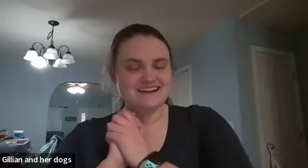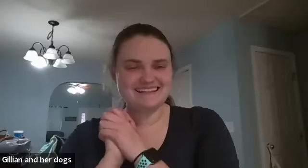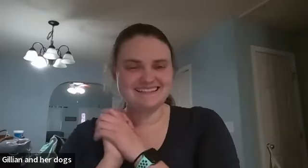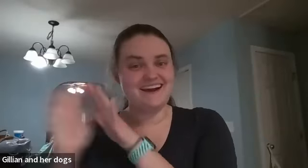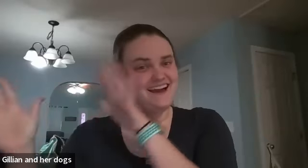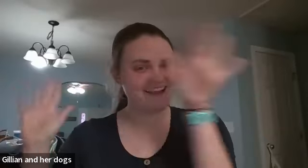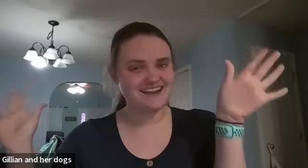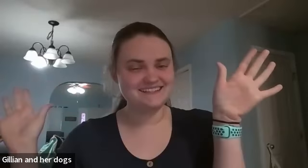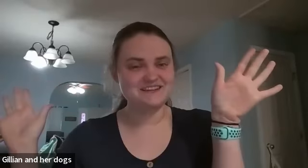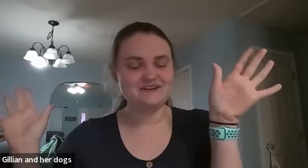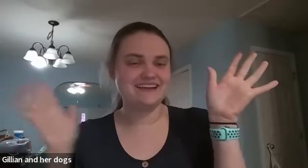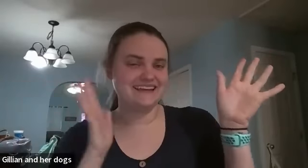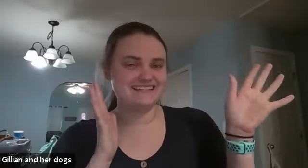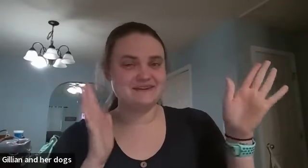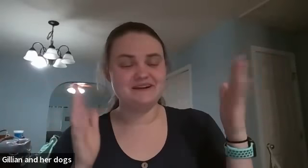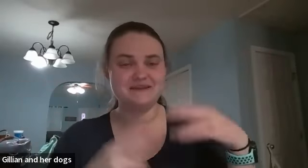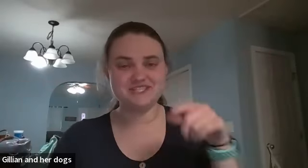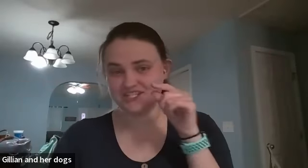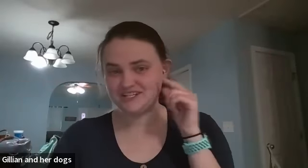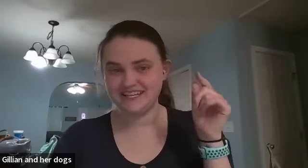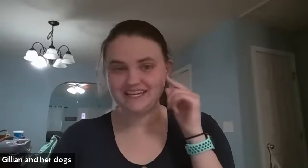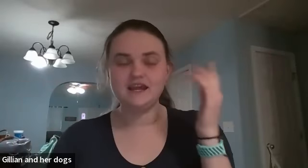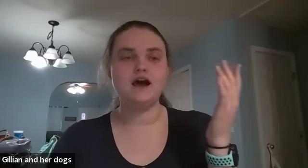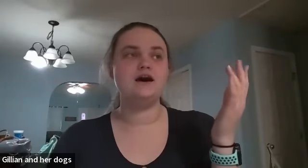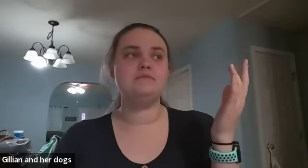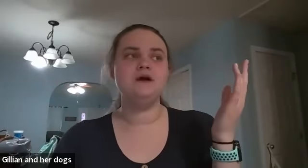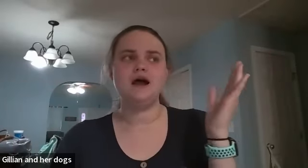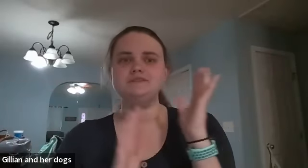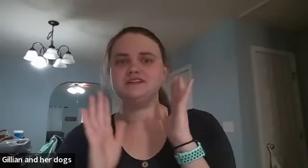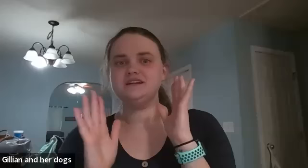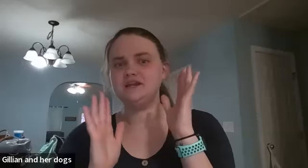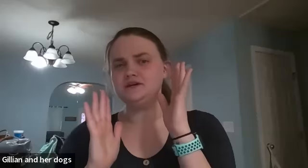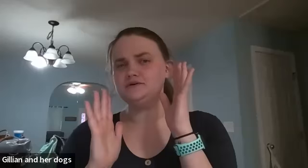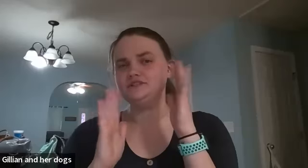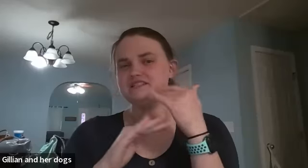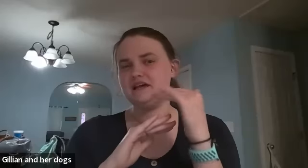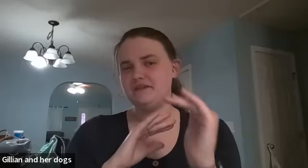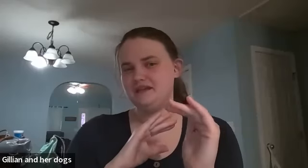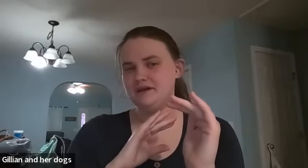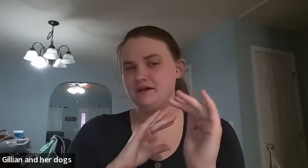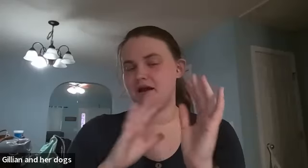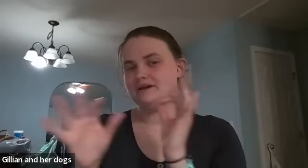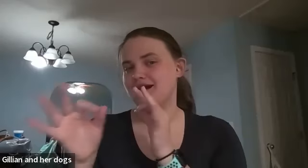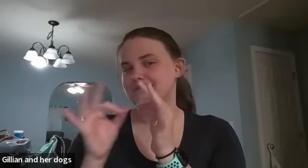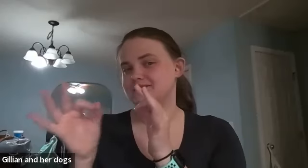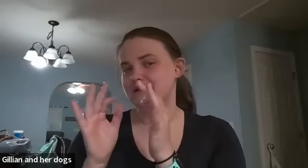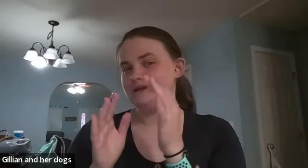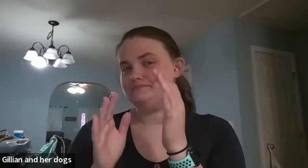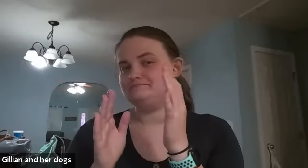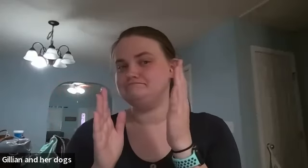Alrighty, so hi guys. So like Katie said, my name is Gillian. I know she sent out that email. I'm gonna kind of explain